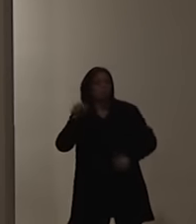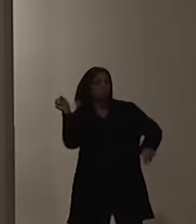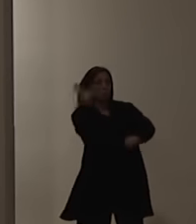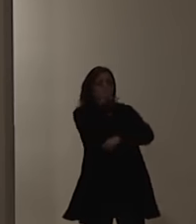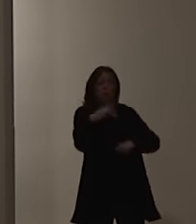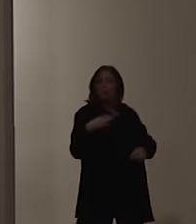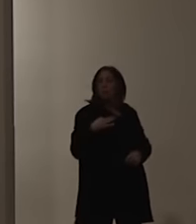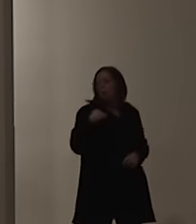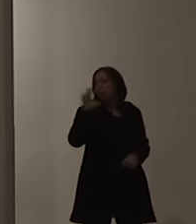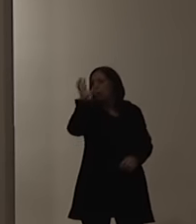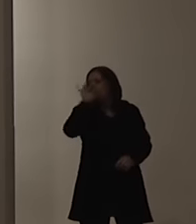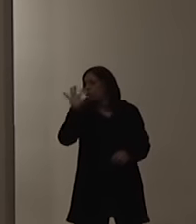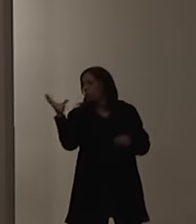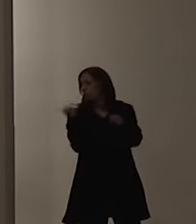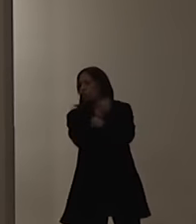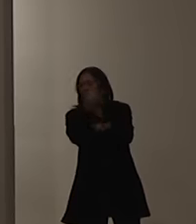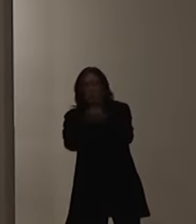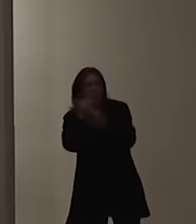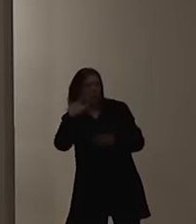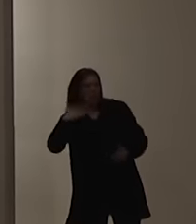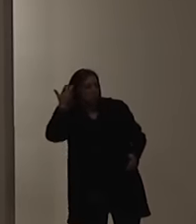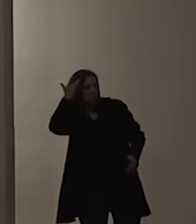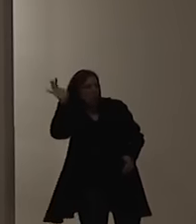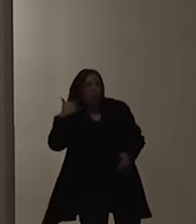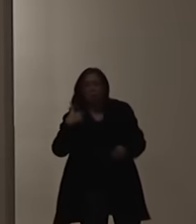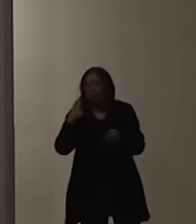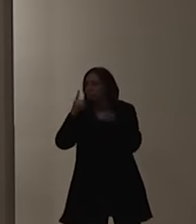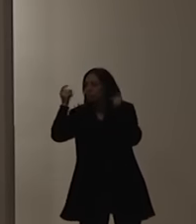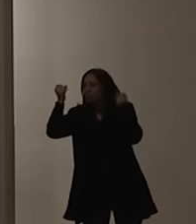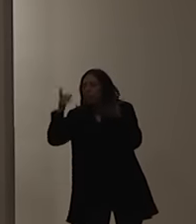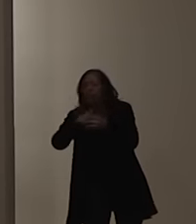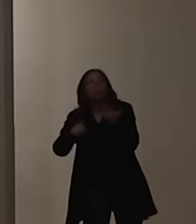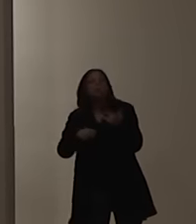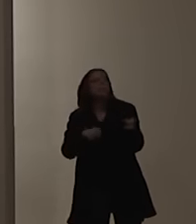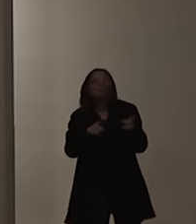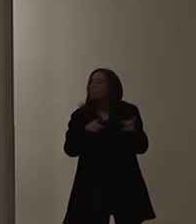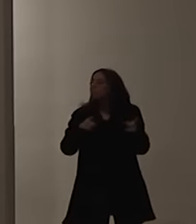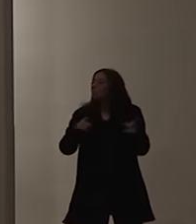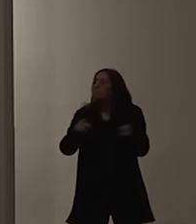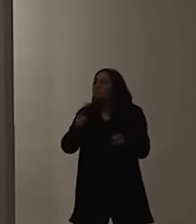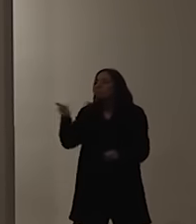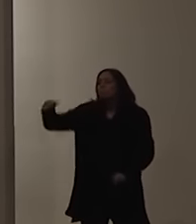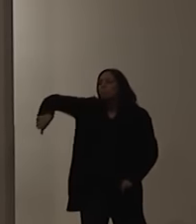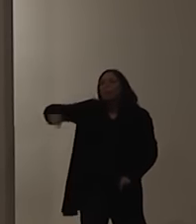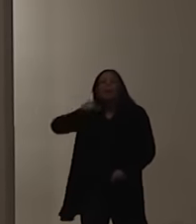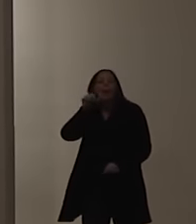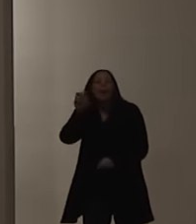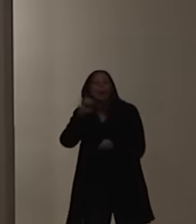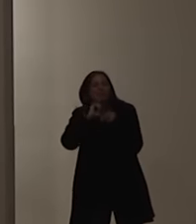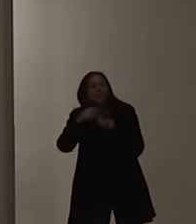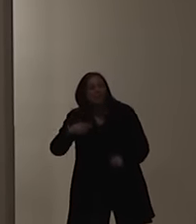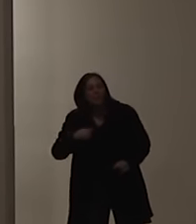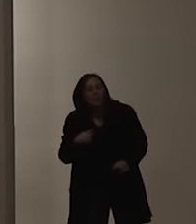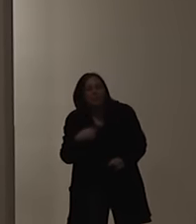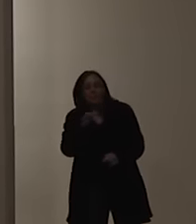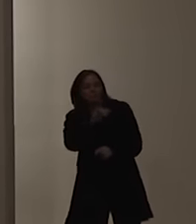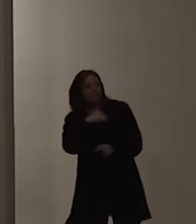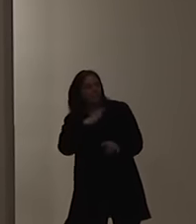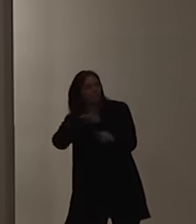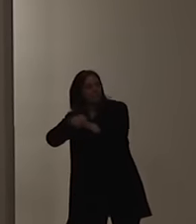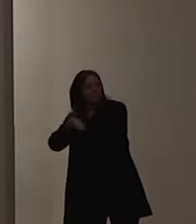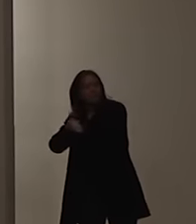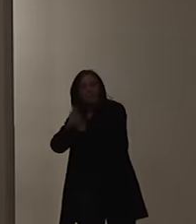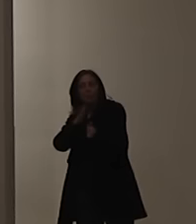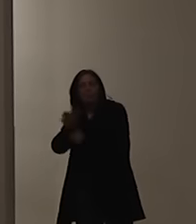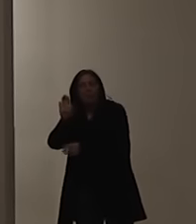interview. So Haiti was plan B, which is a good thing for me because it made my life, it certainly made me more effective and our group more effective